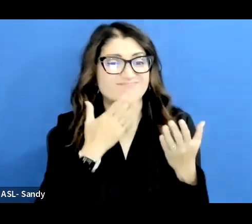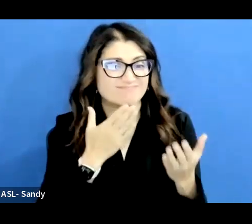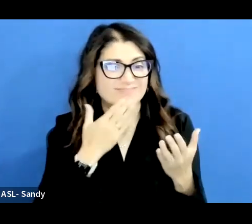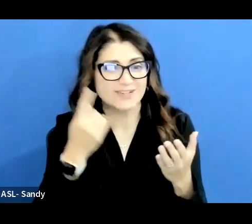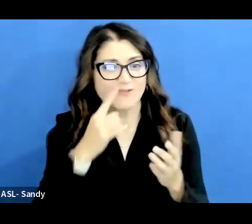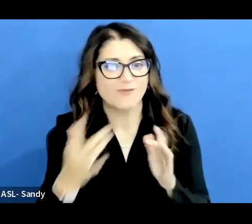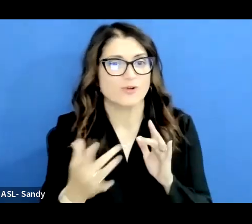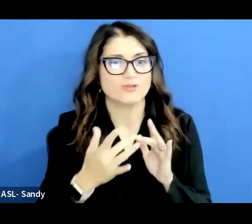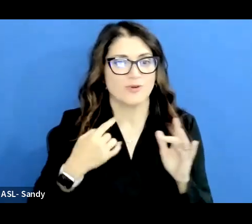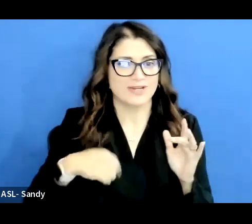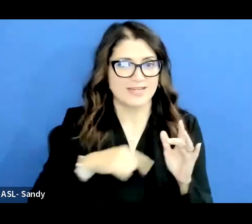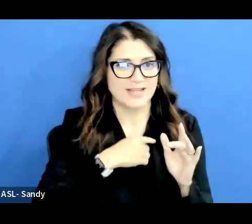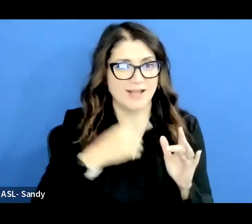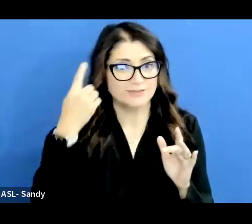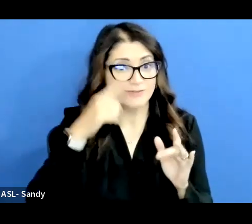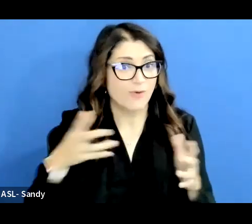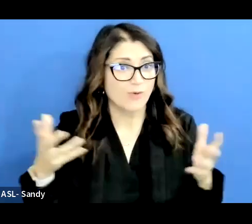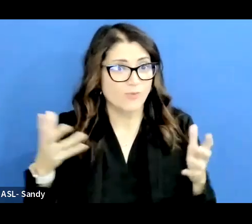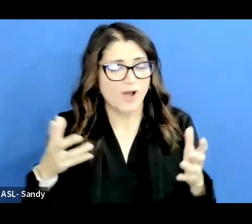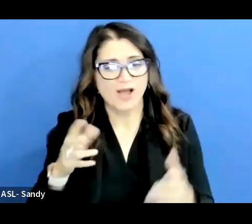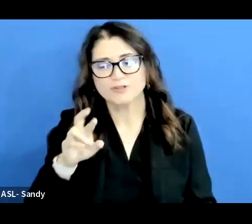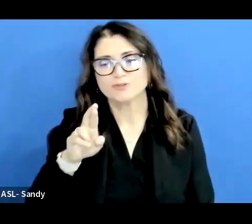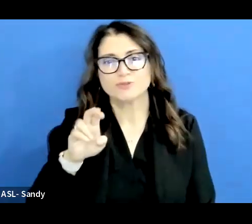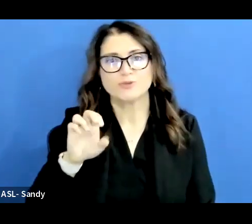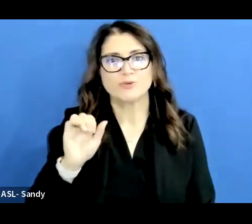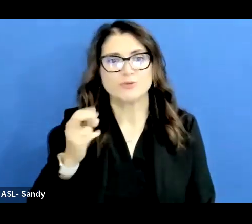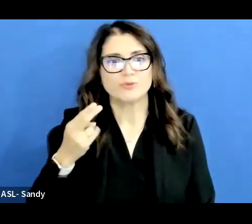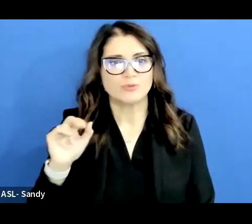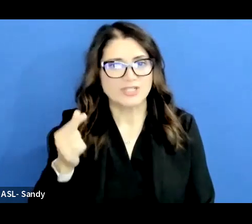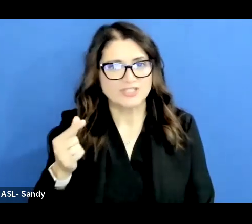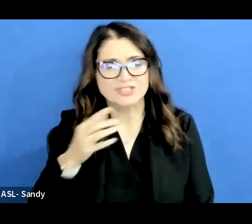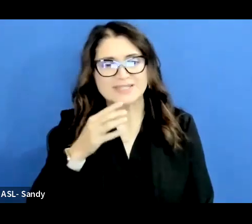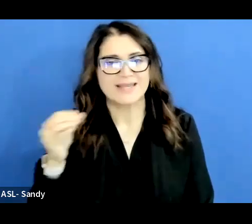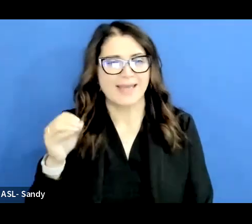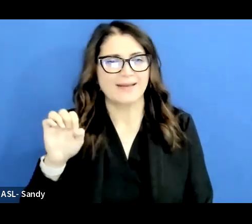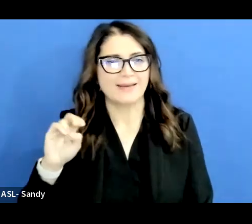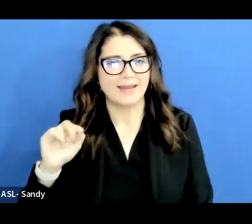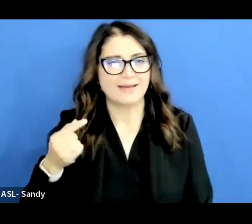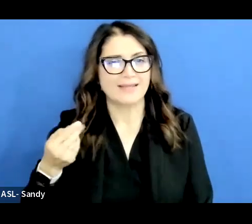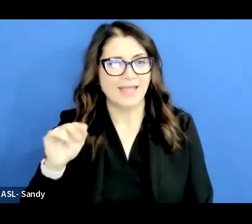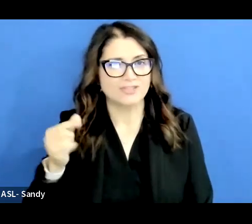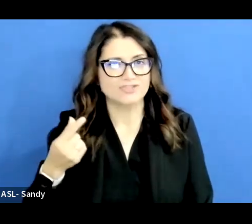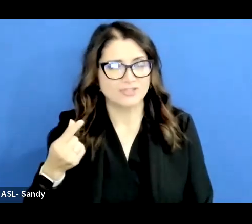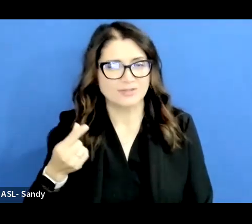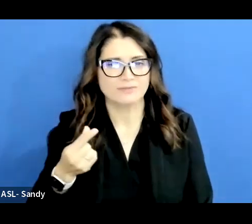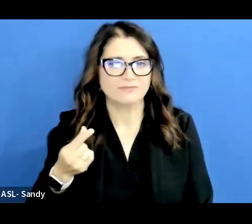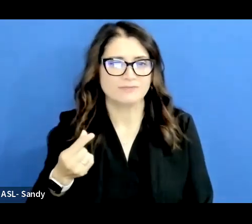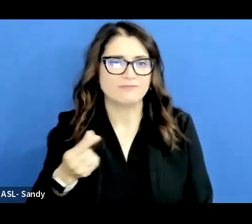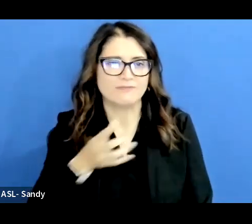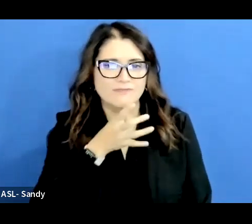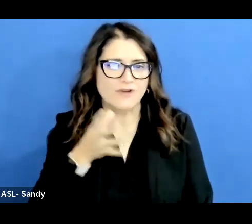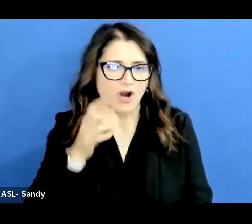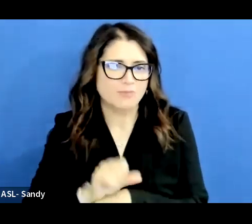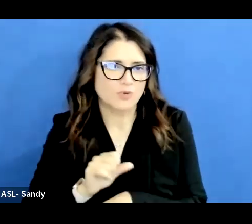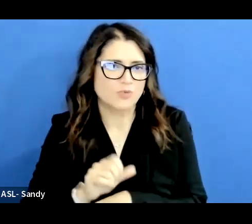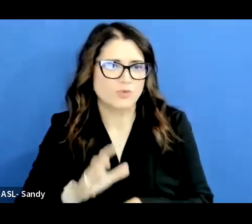and engaging farm worker population. I want to mention a few housekeeping items before